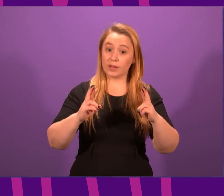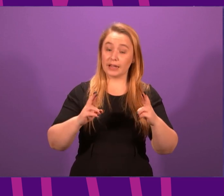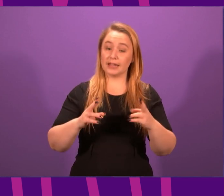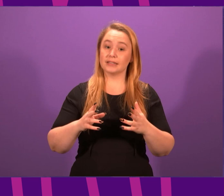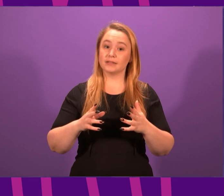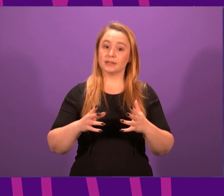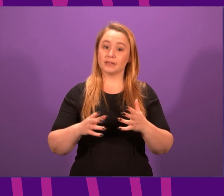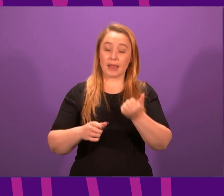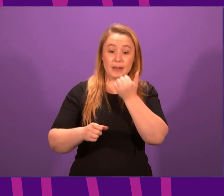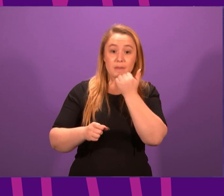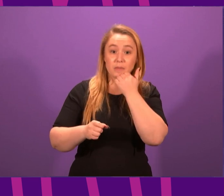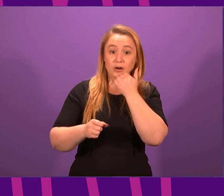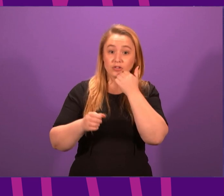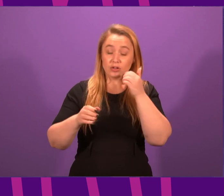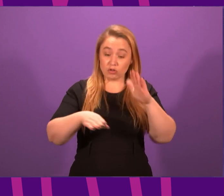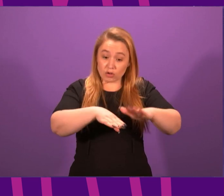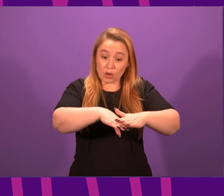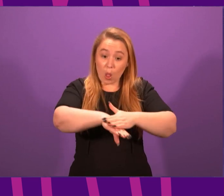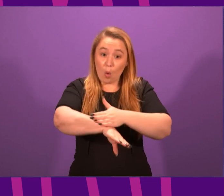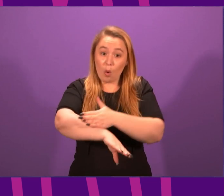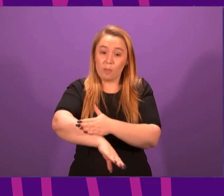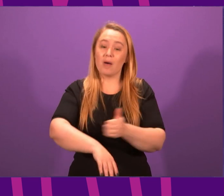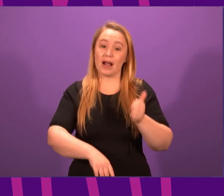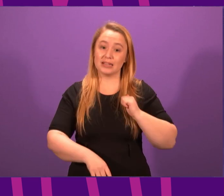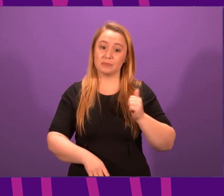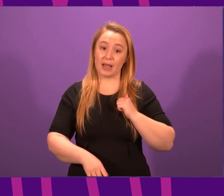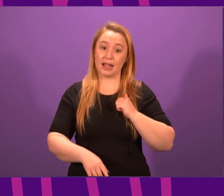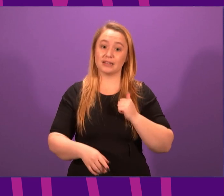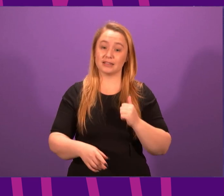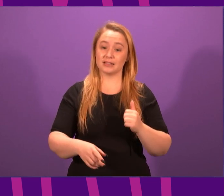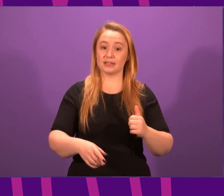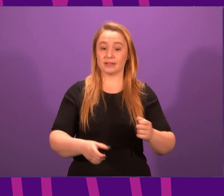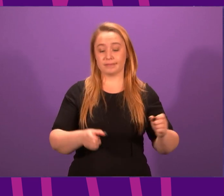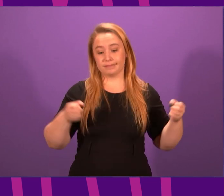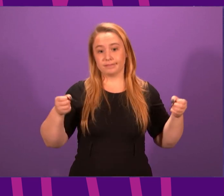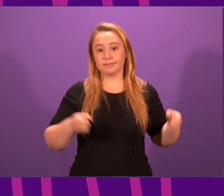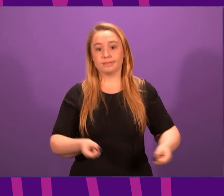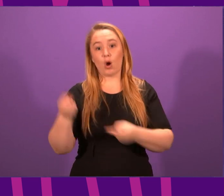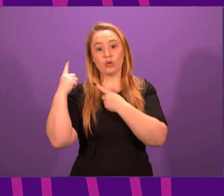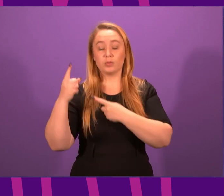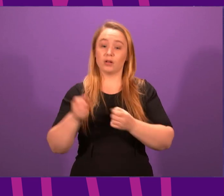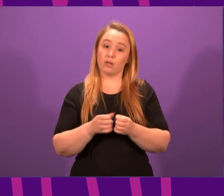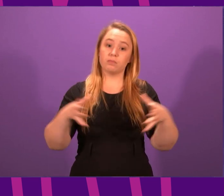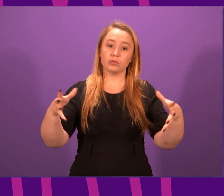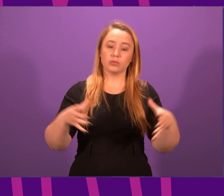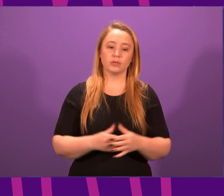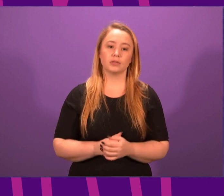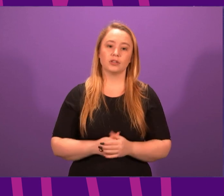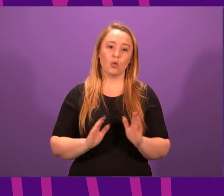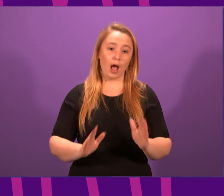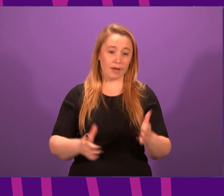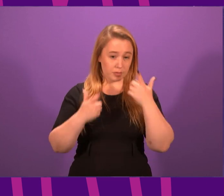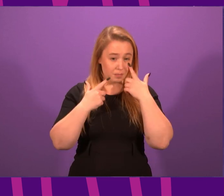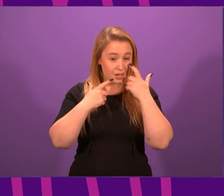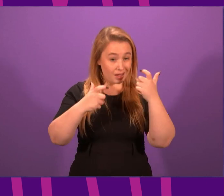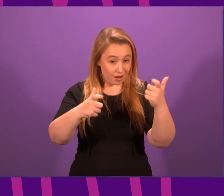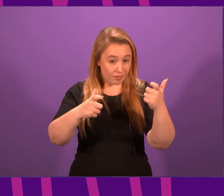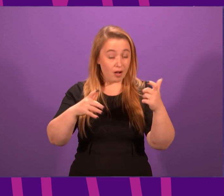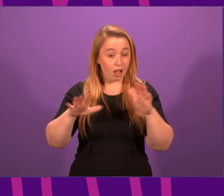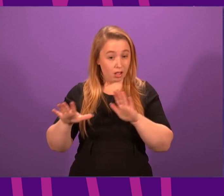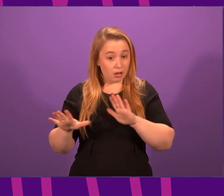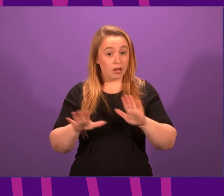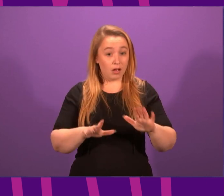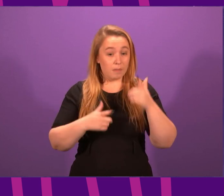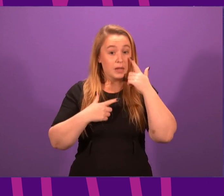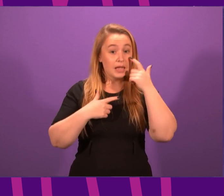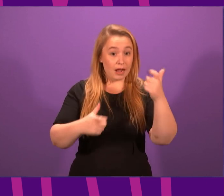in cases continues to slow. So all of this means that we must continue to be very cautious and we must take the